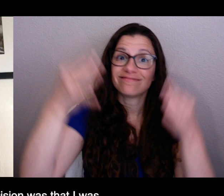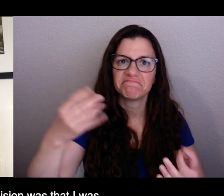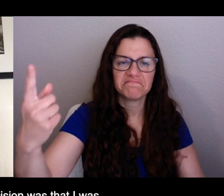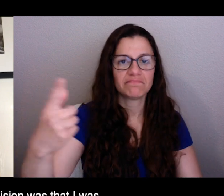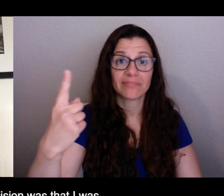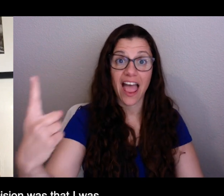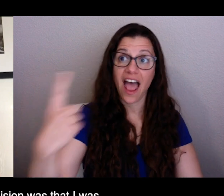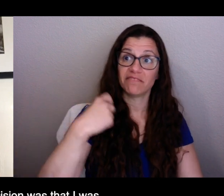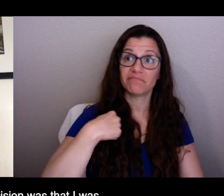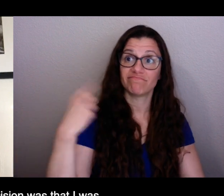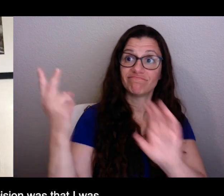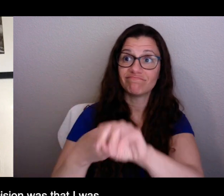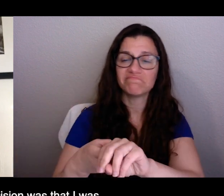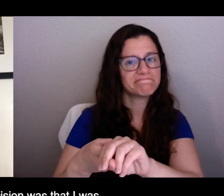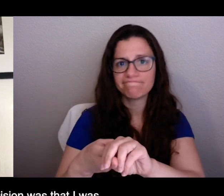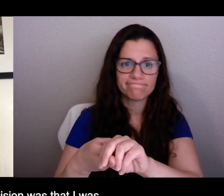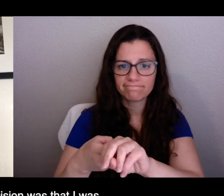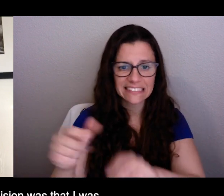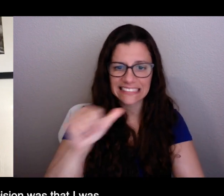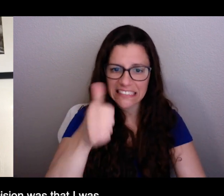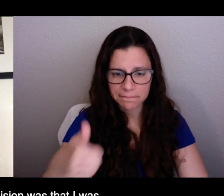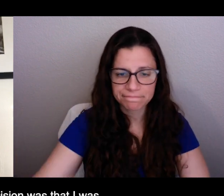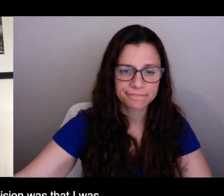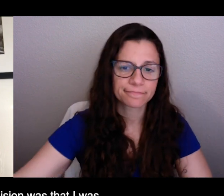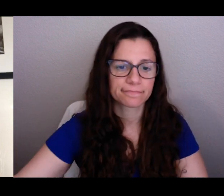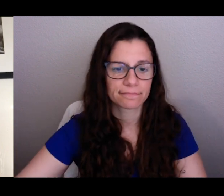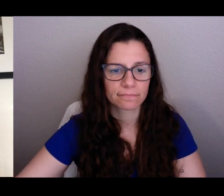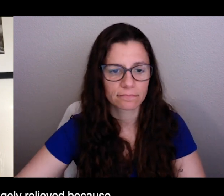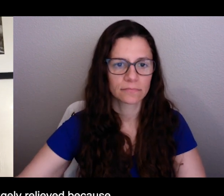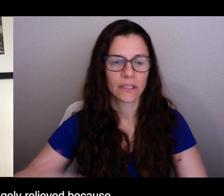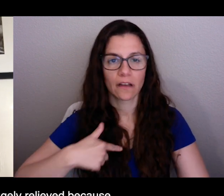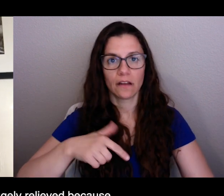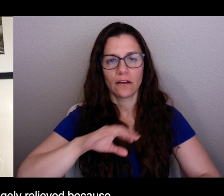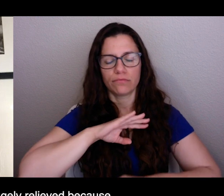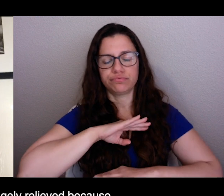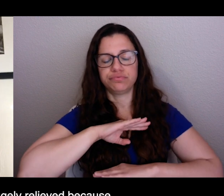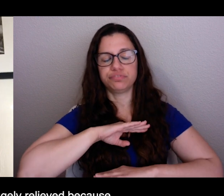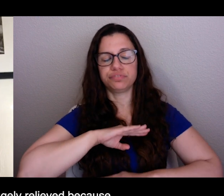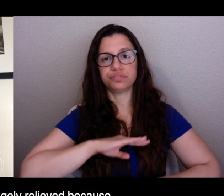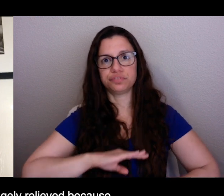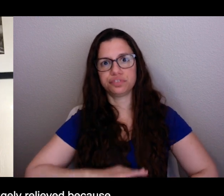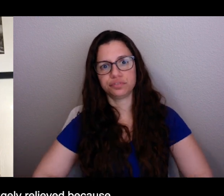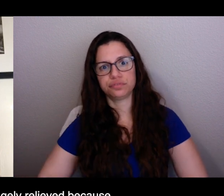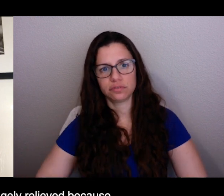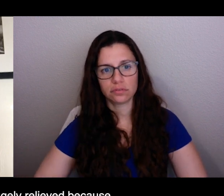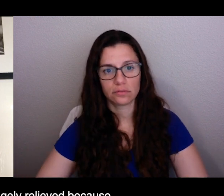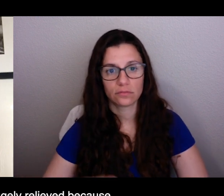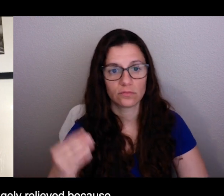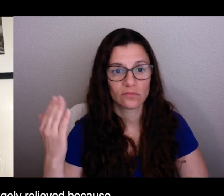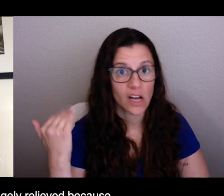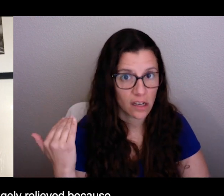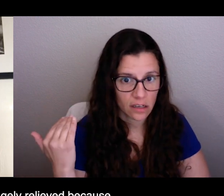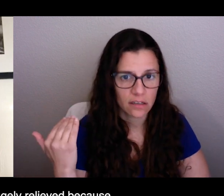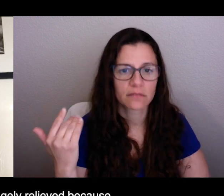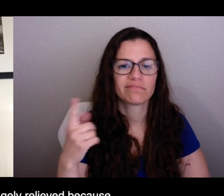So upshot was that I was not asked to join the board. And I was hugely relieved because, as